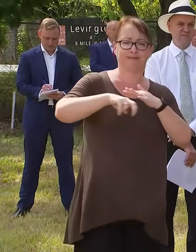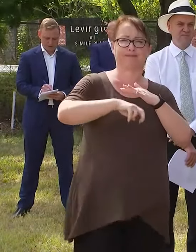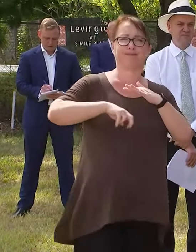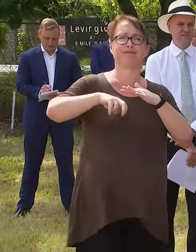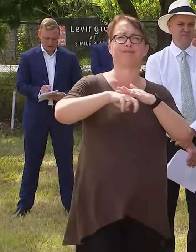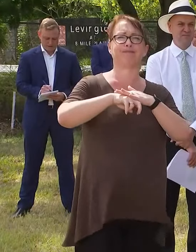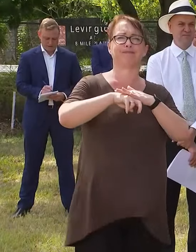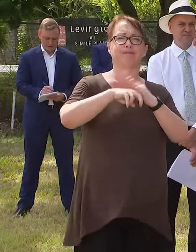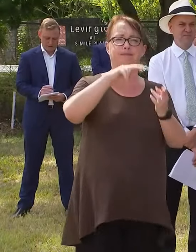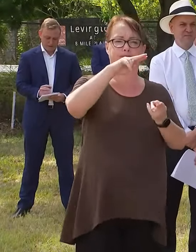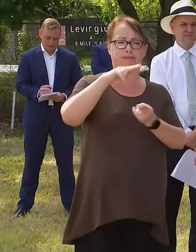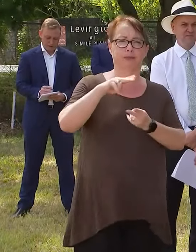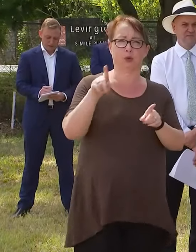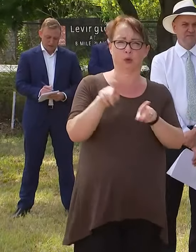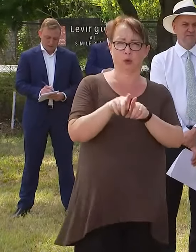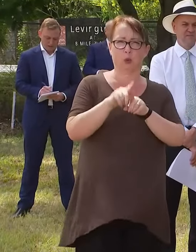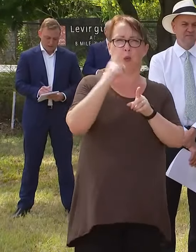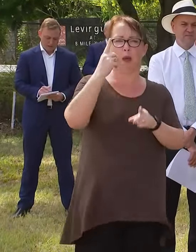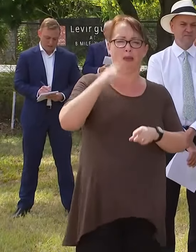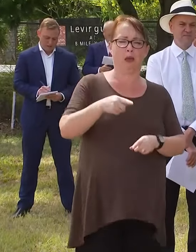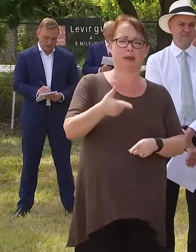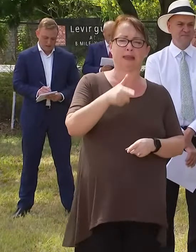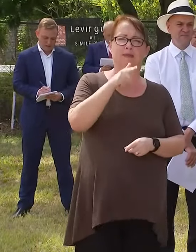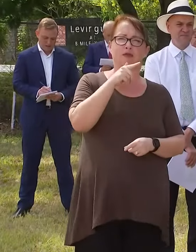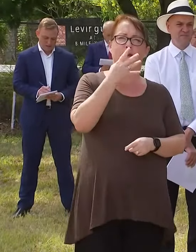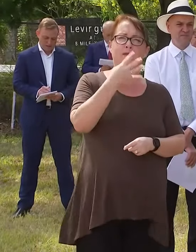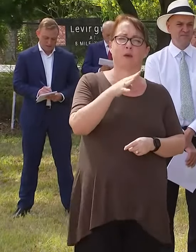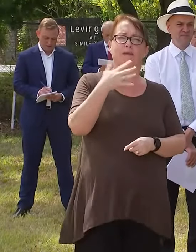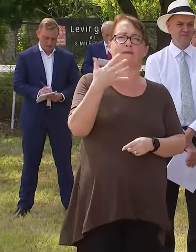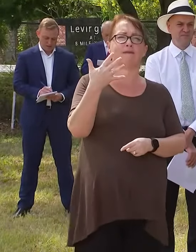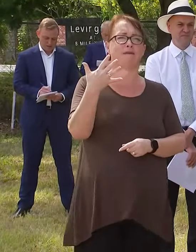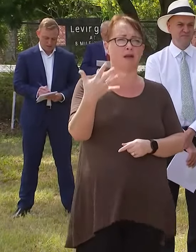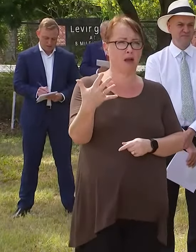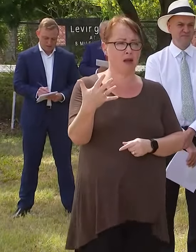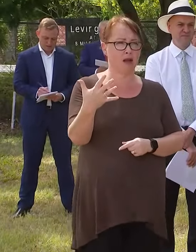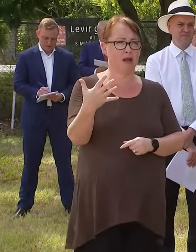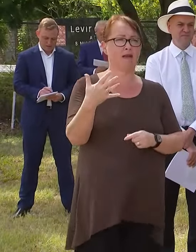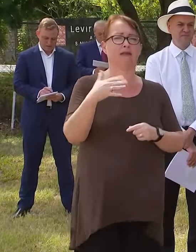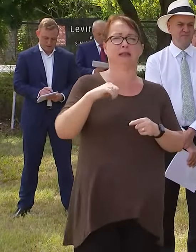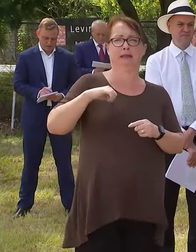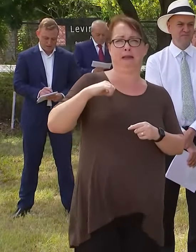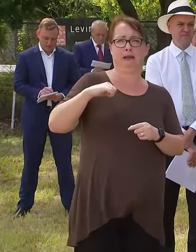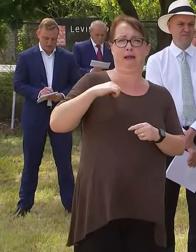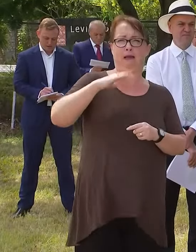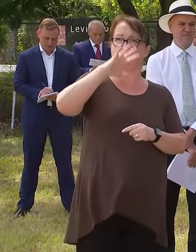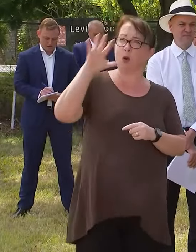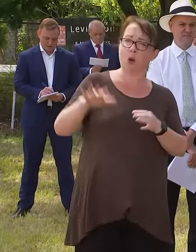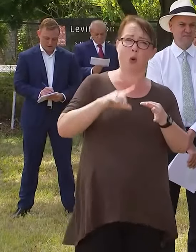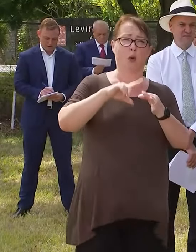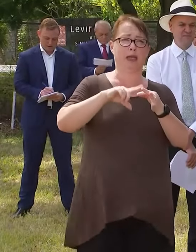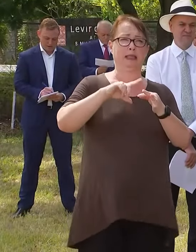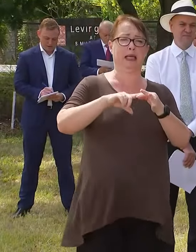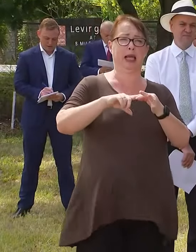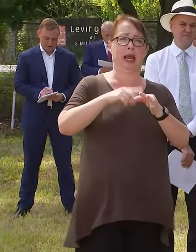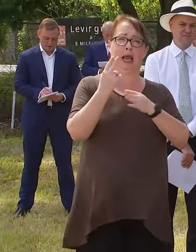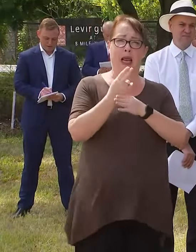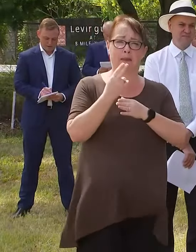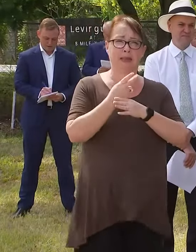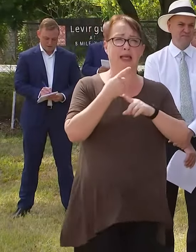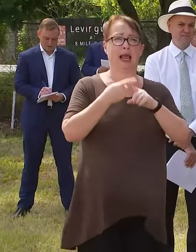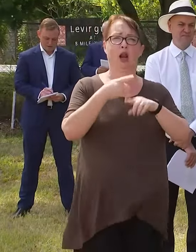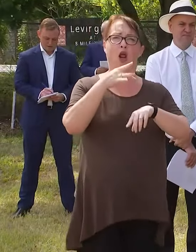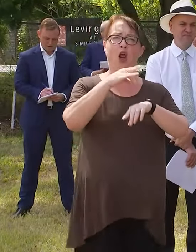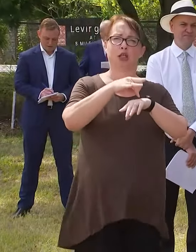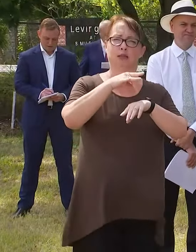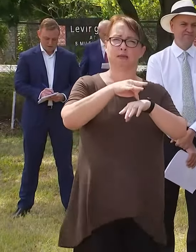has gone down as well. We now have 1,745 staff across Queensland Ambulance Service and our hospital and